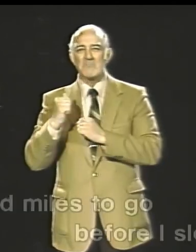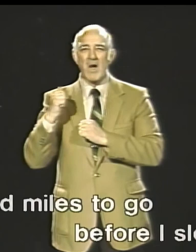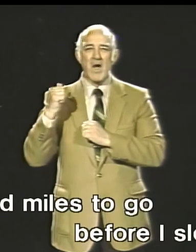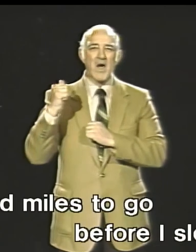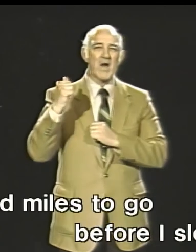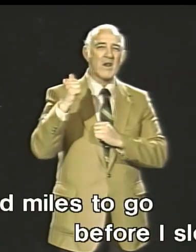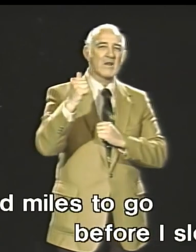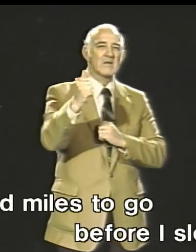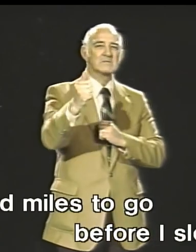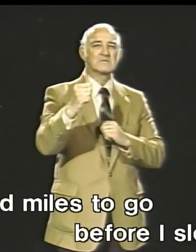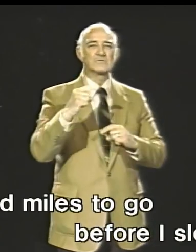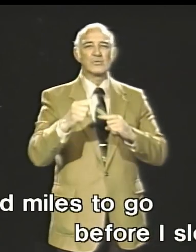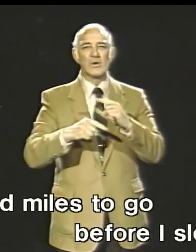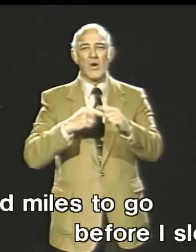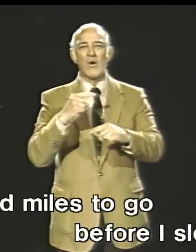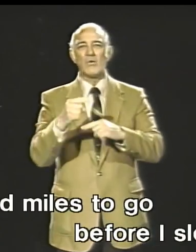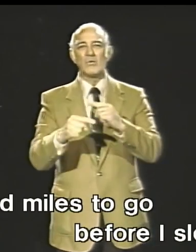And miles to go